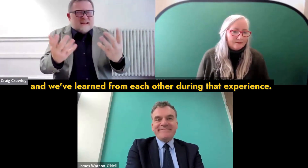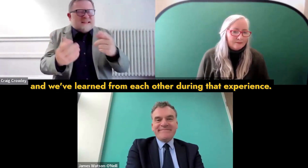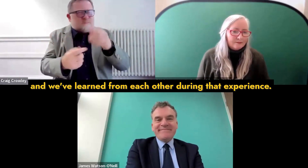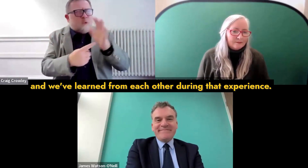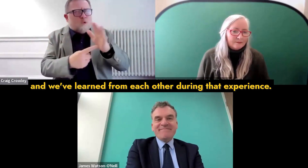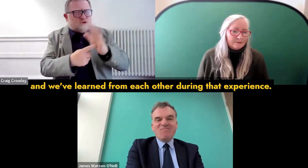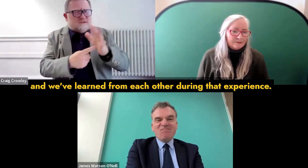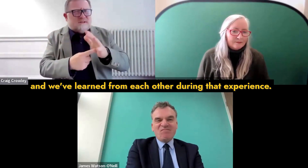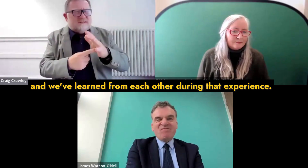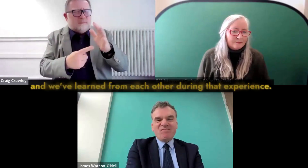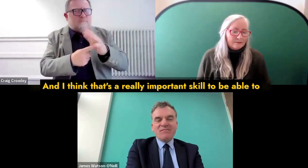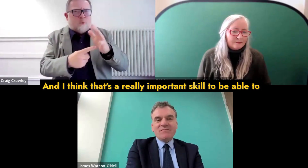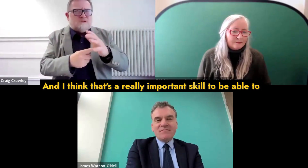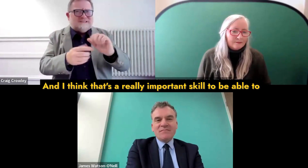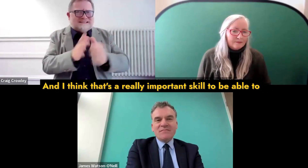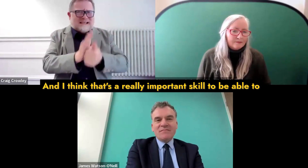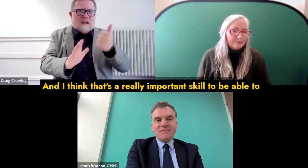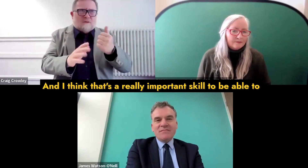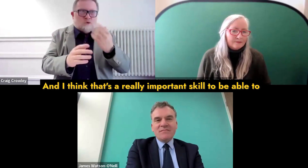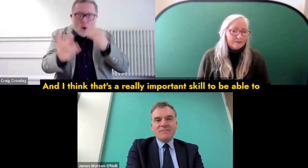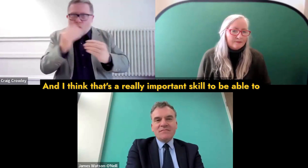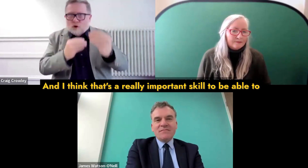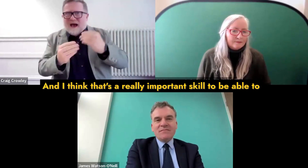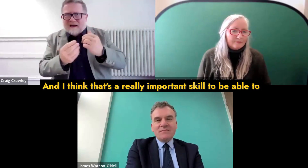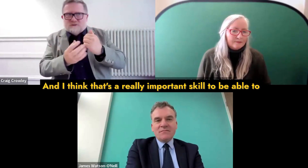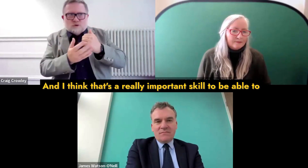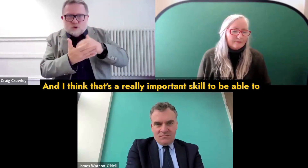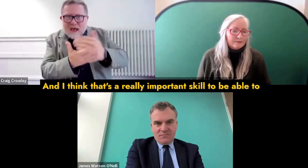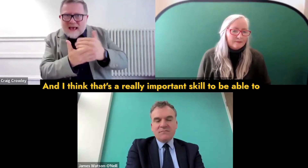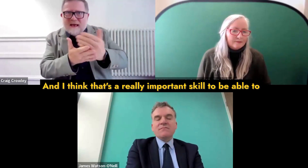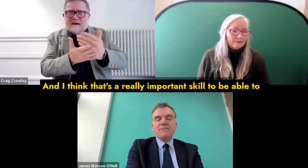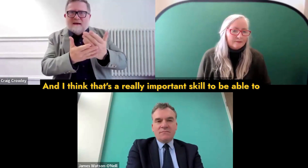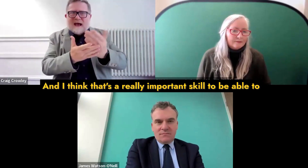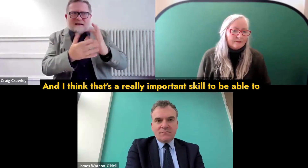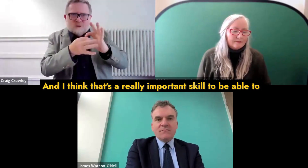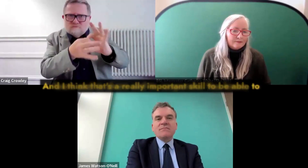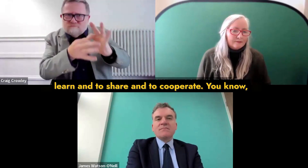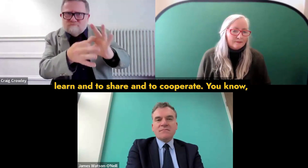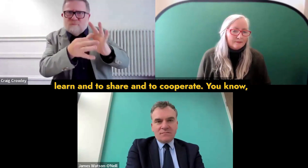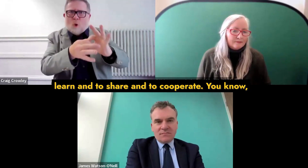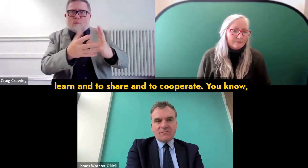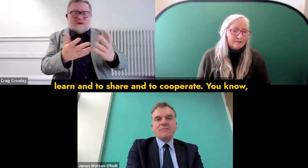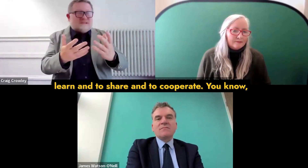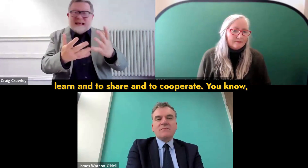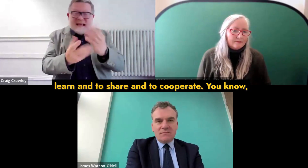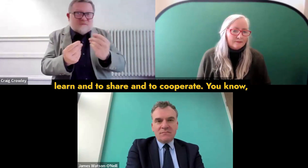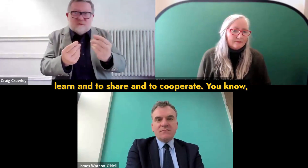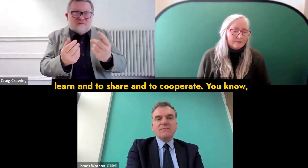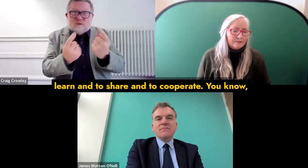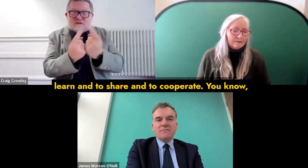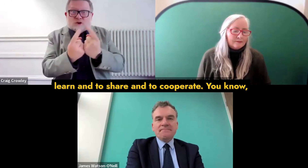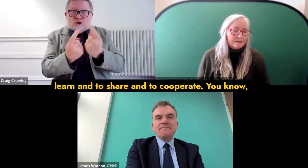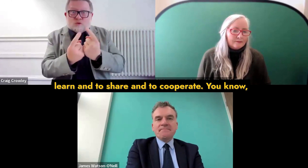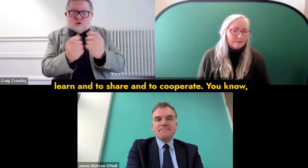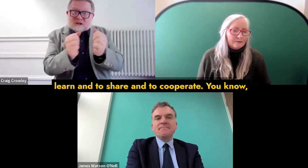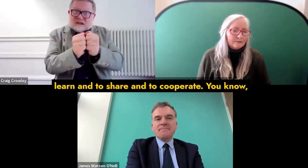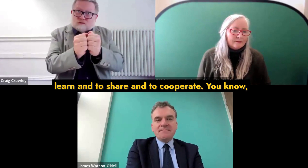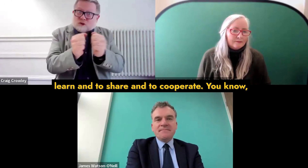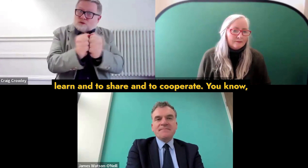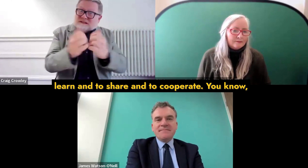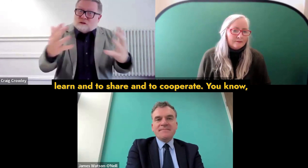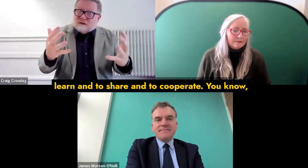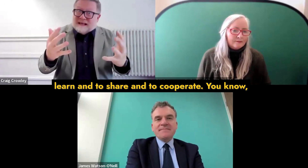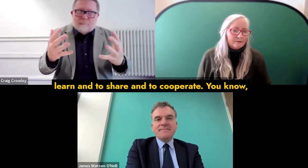from each other during that experience. And I think that's really important skill to be able to learn and to share and to